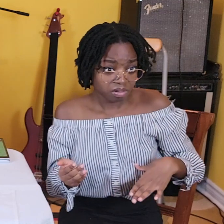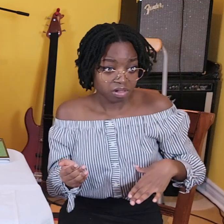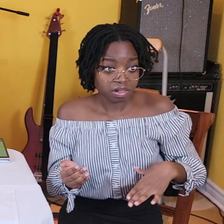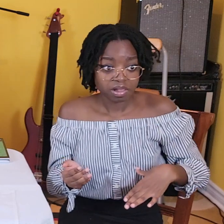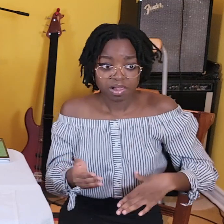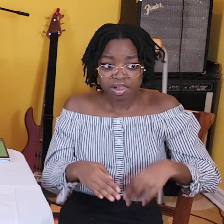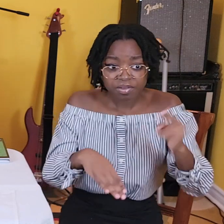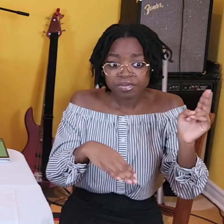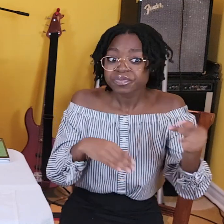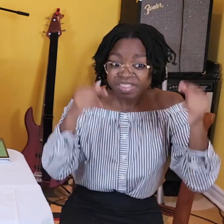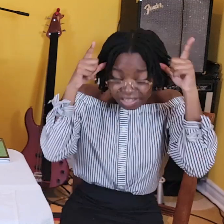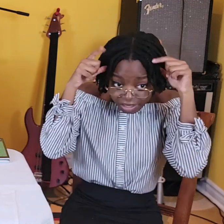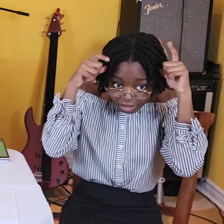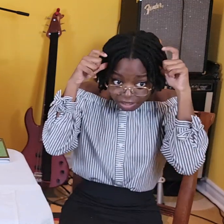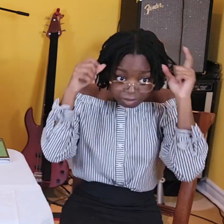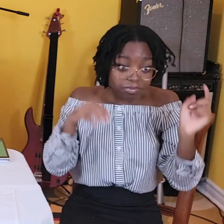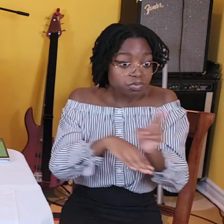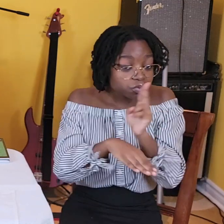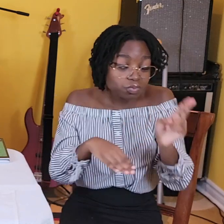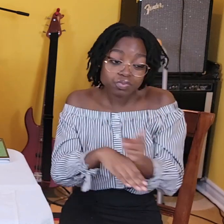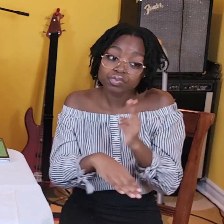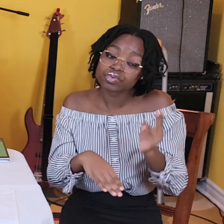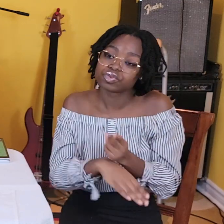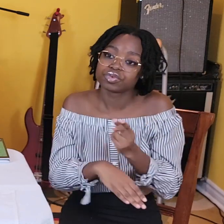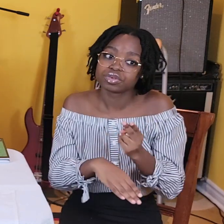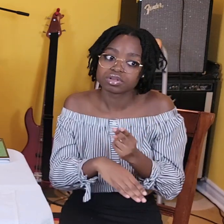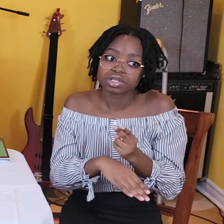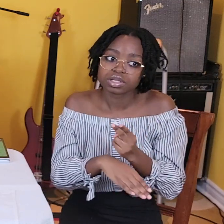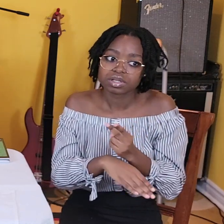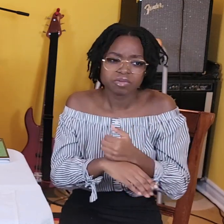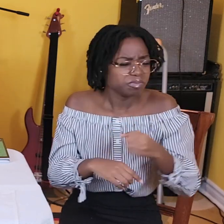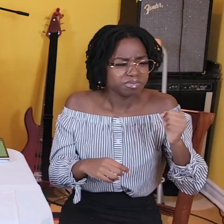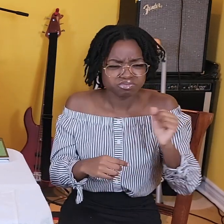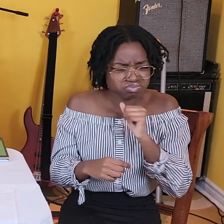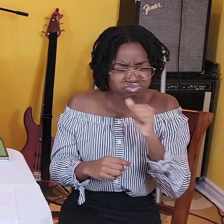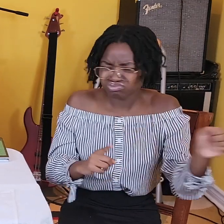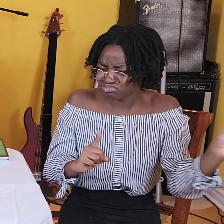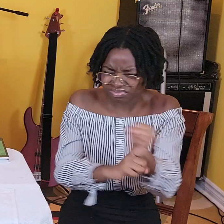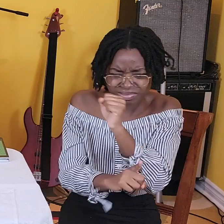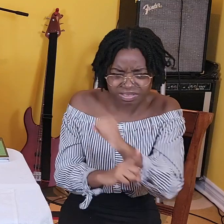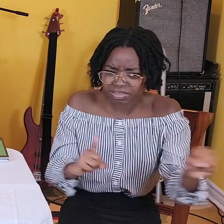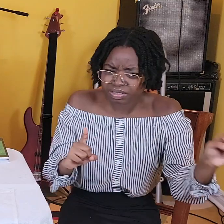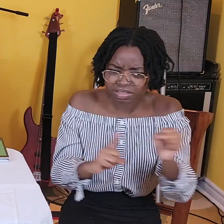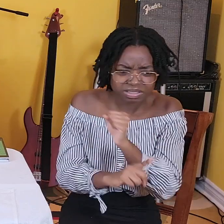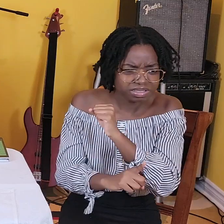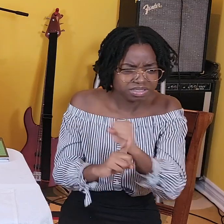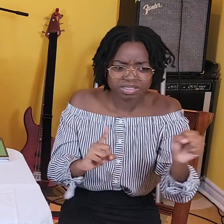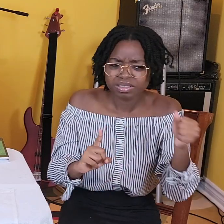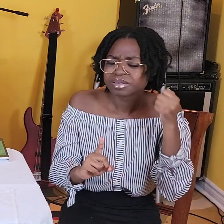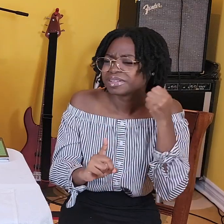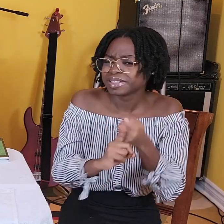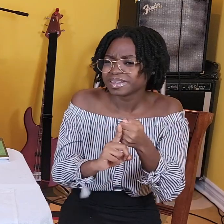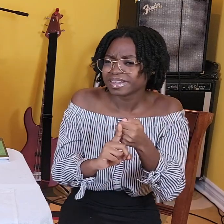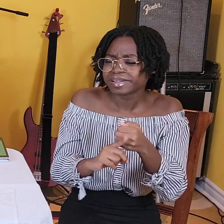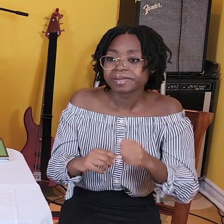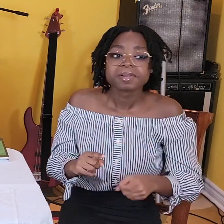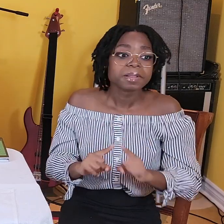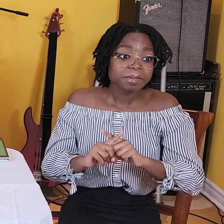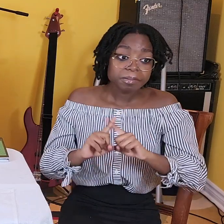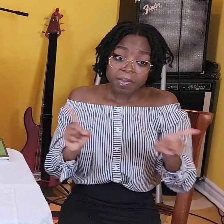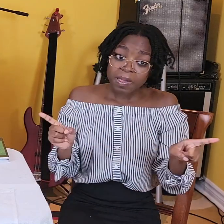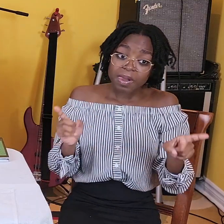by the enemy, so that we don't attack, but rather we pray for those who are our enemies. We pray for them that they